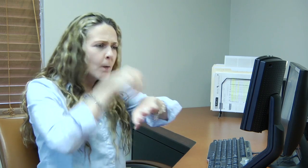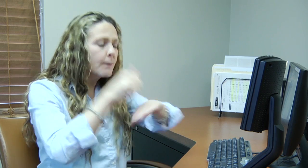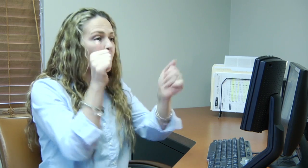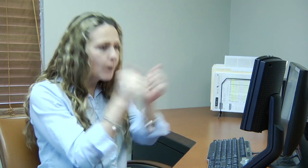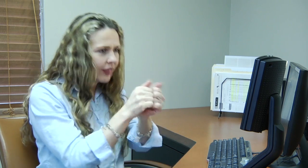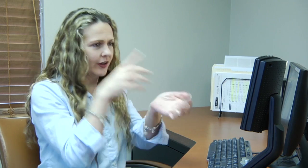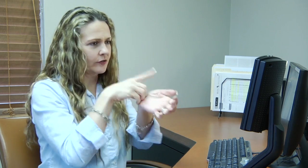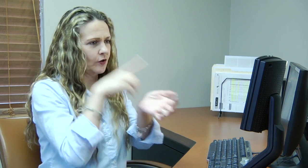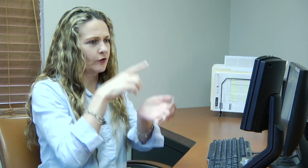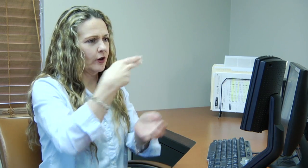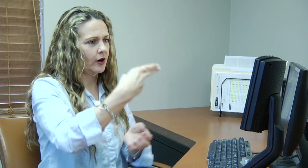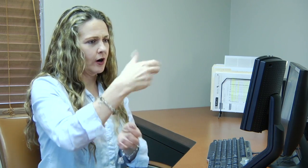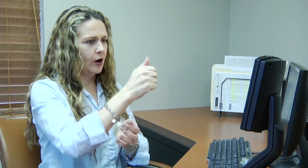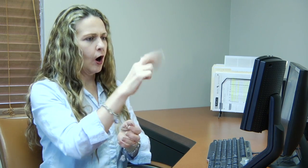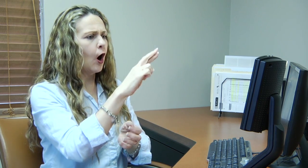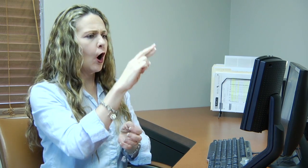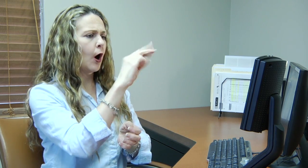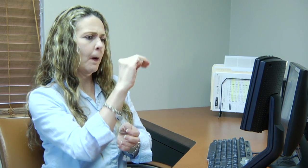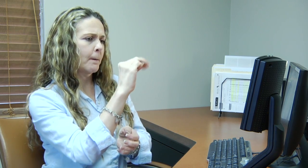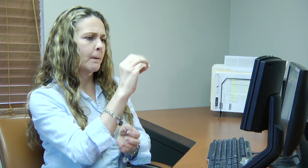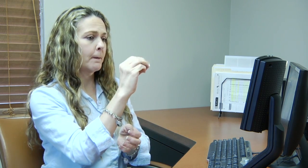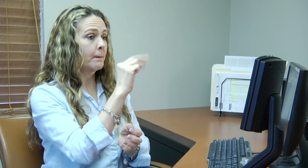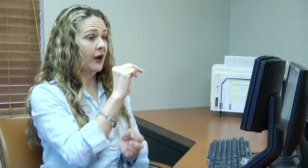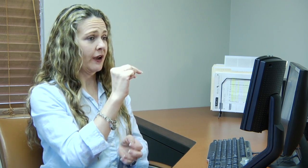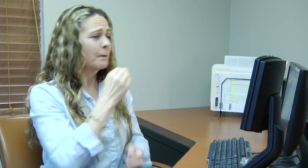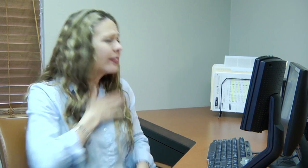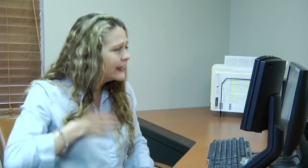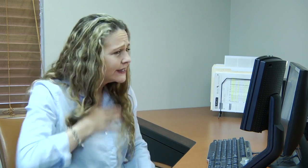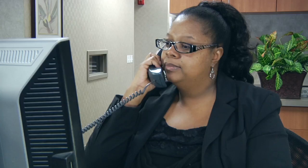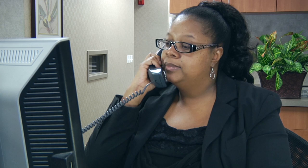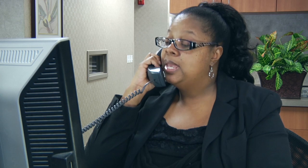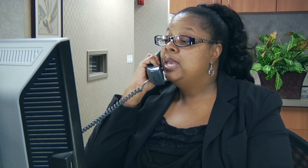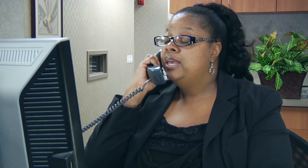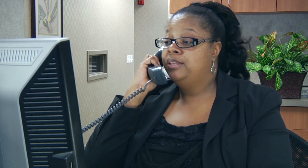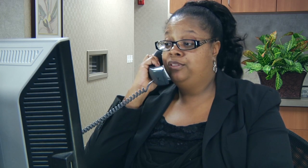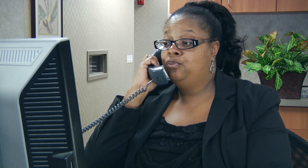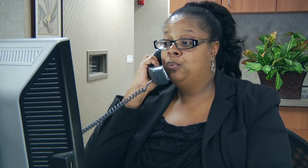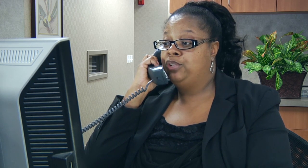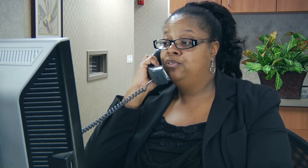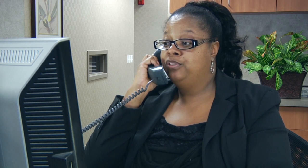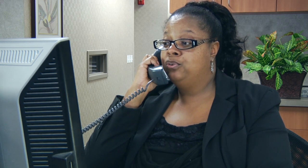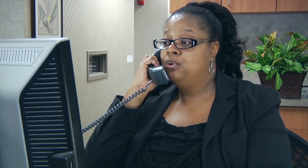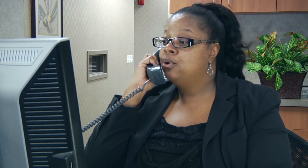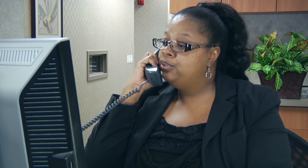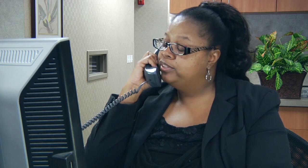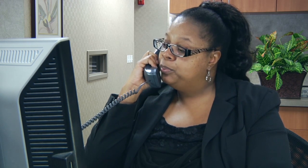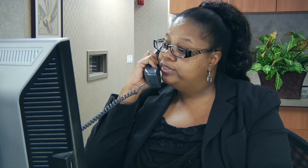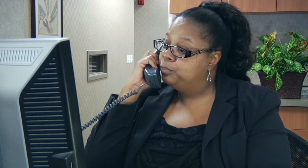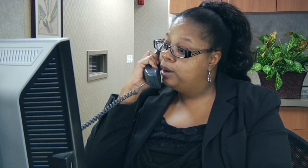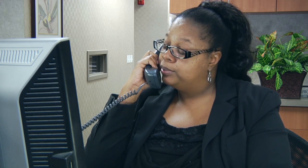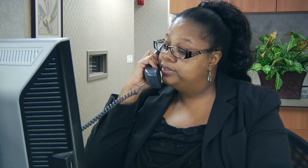Hi, my name is Christine Womack. I'd like to make an appointment to see Dr. Harmon. Is this for a regular physical or